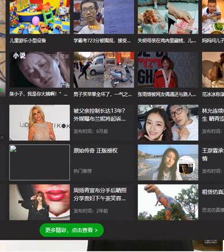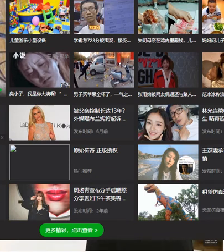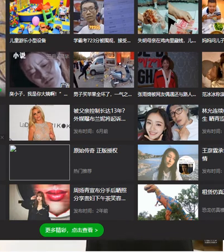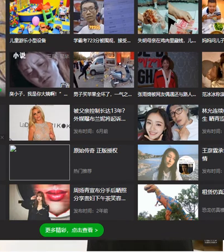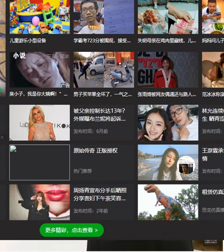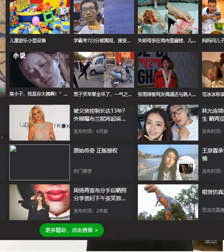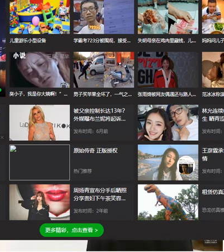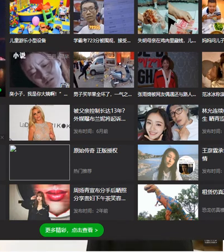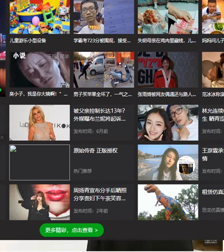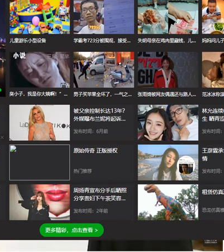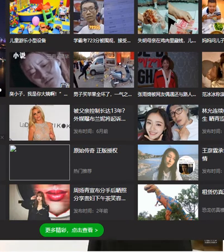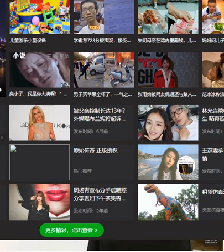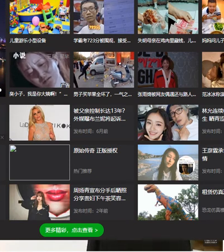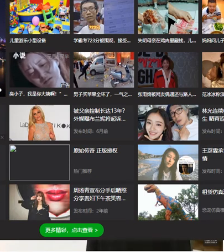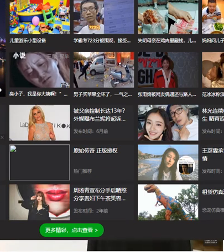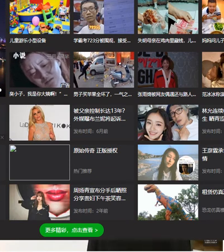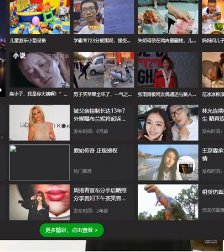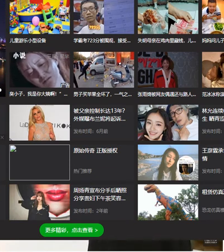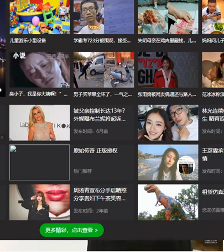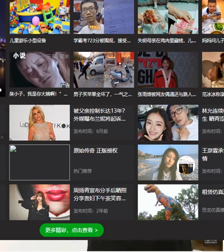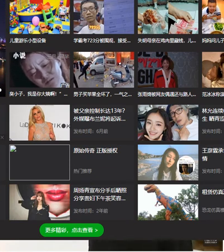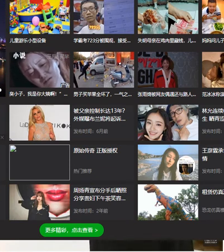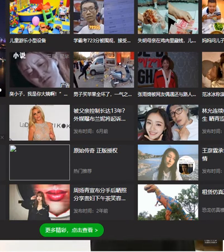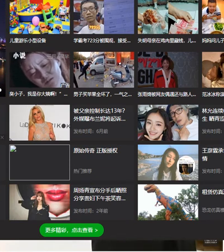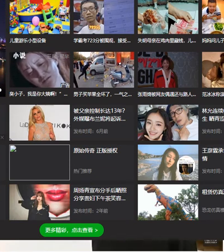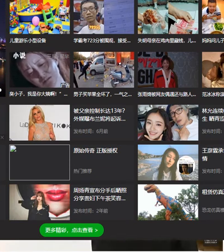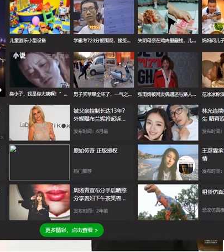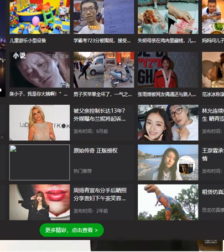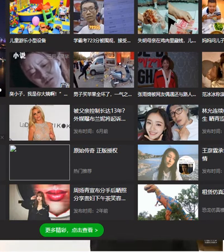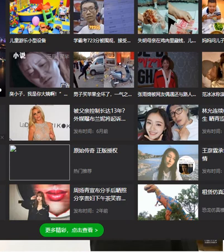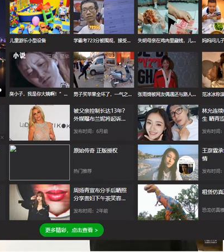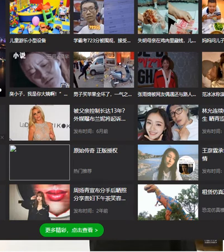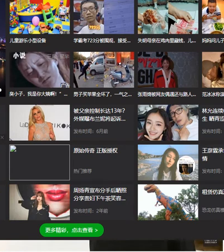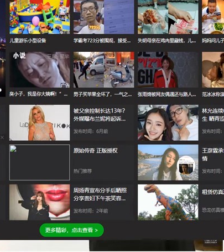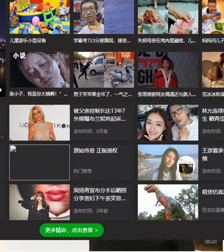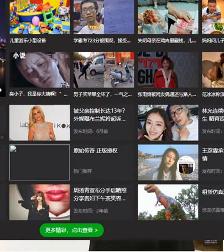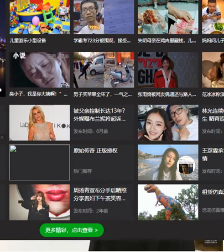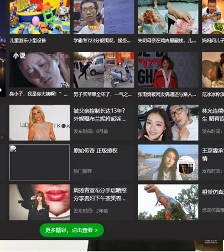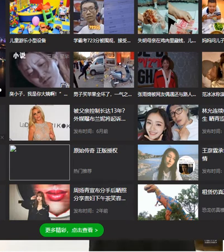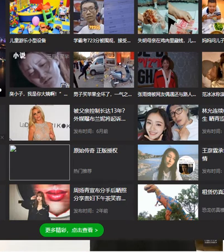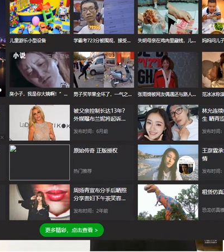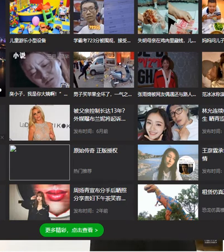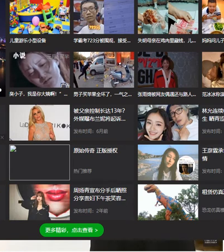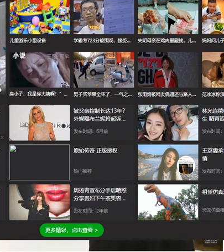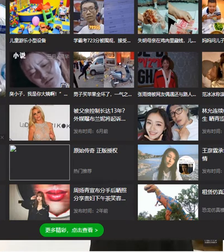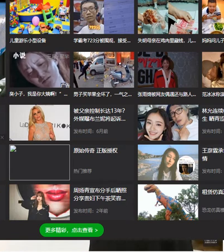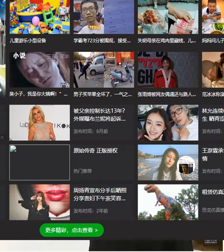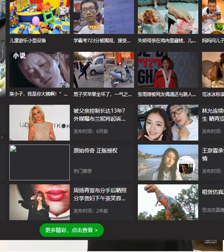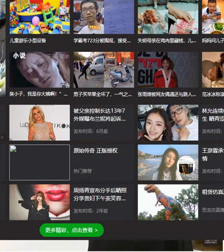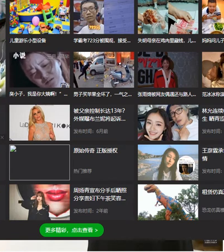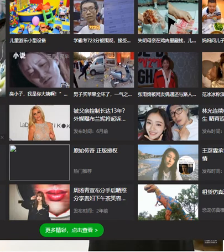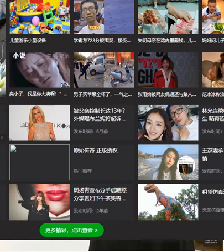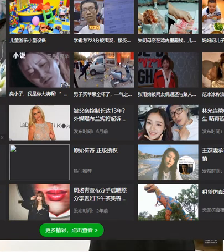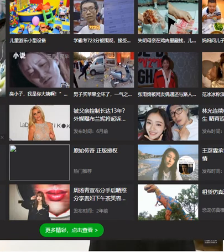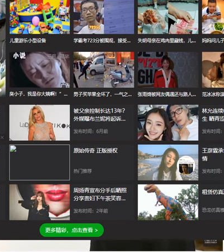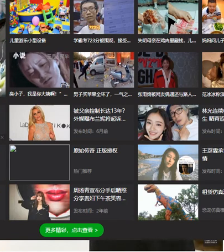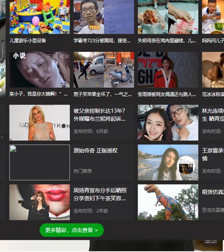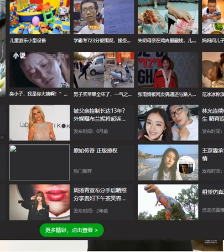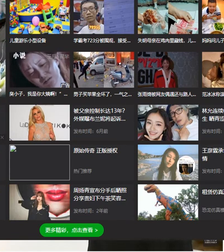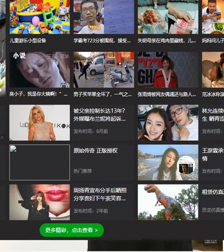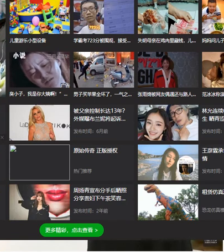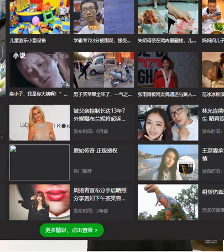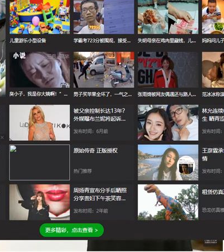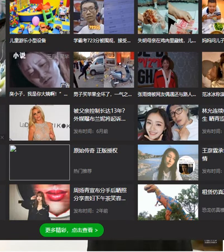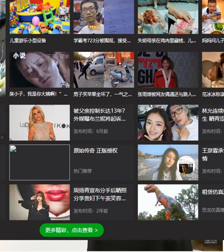high, but we can still do better. It's very clear from ICU presentations that the majority of people who are in ICU